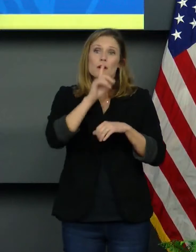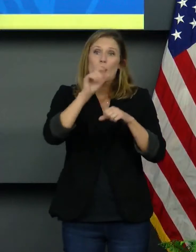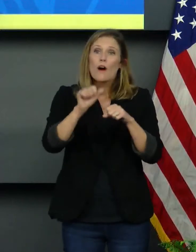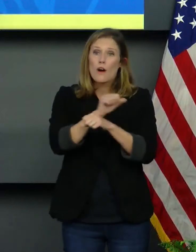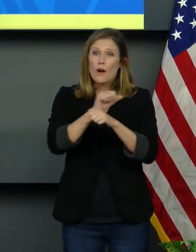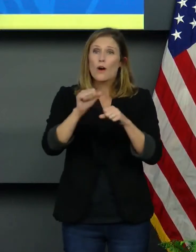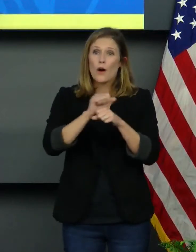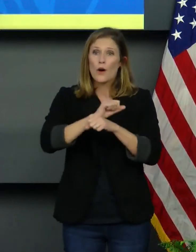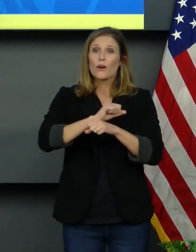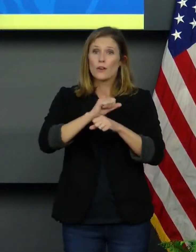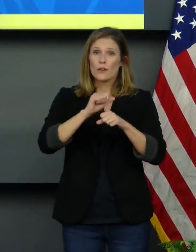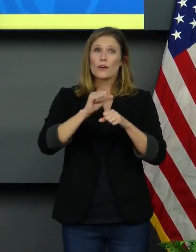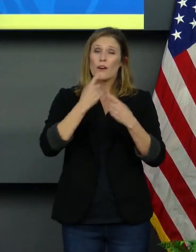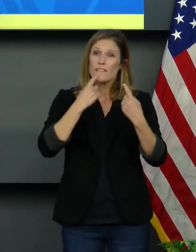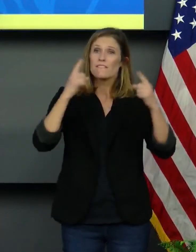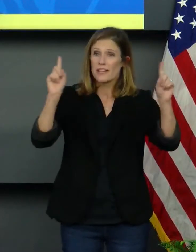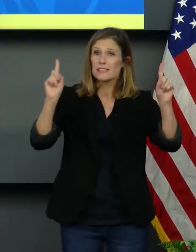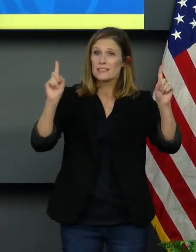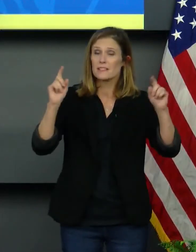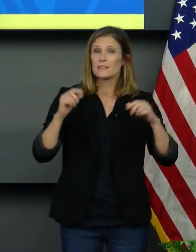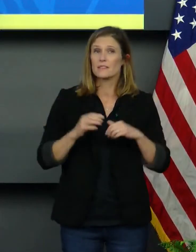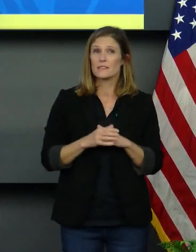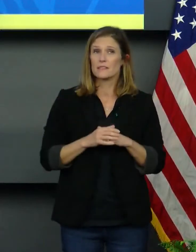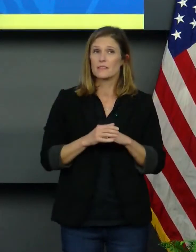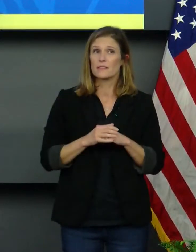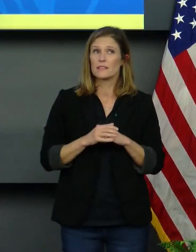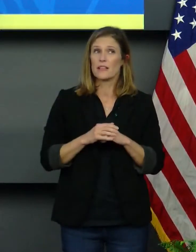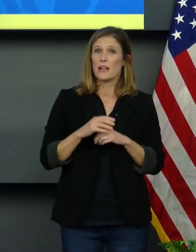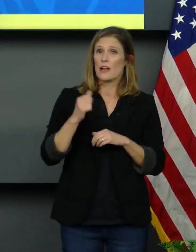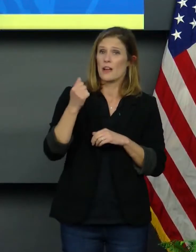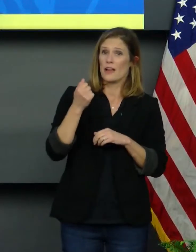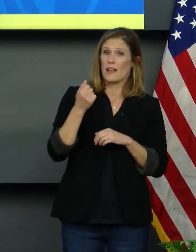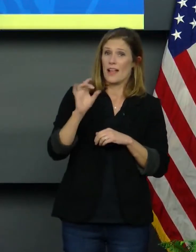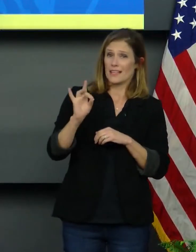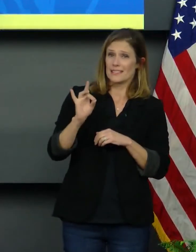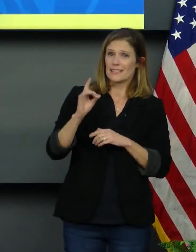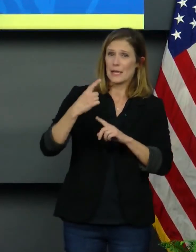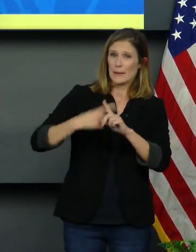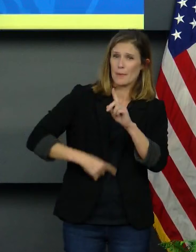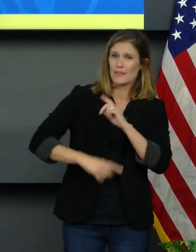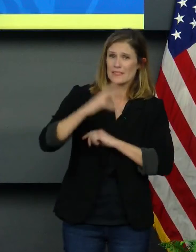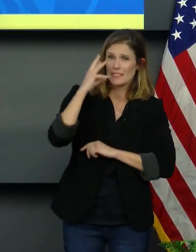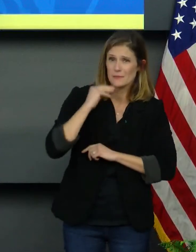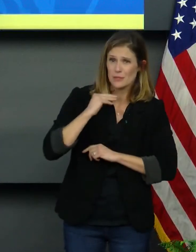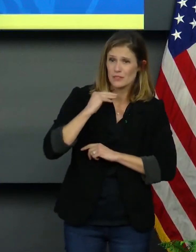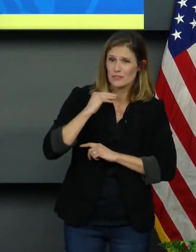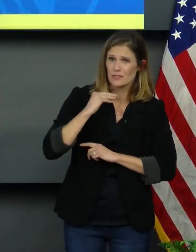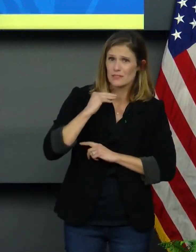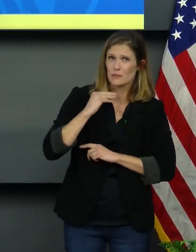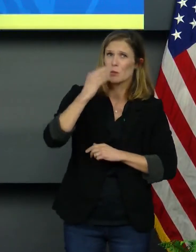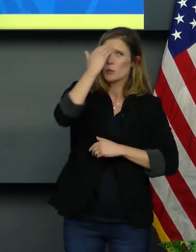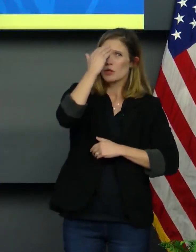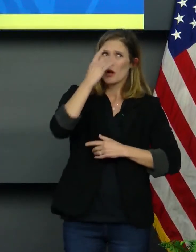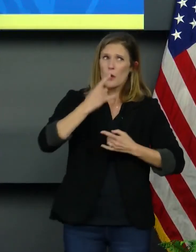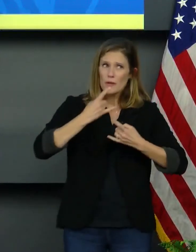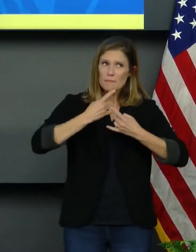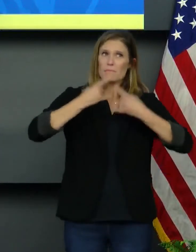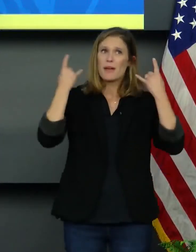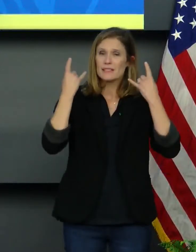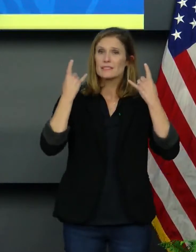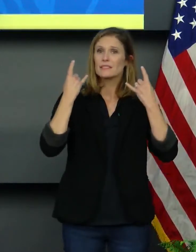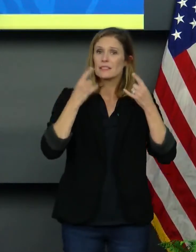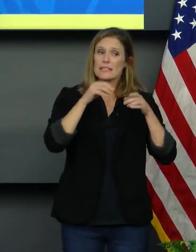meaningful, we know are effective, and this is now with 18 months of experience, particularly masking. In-person